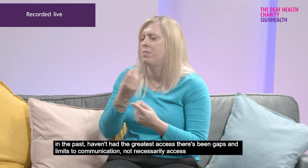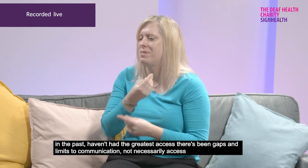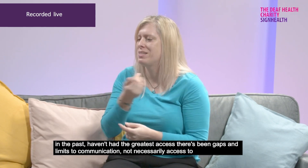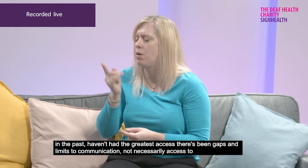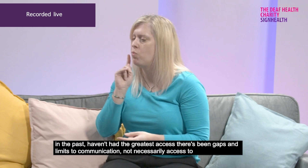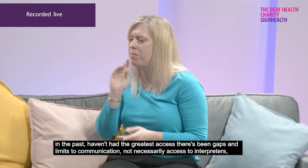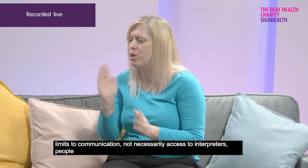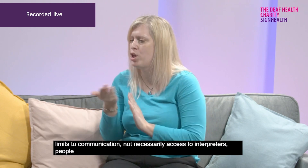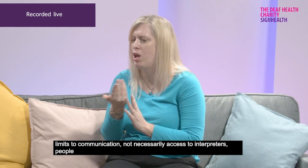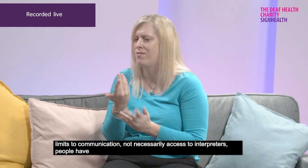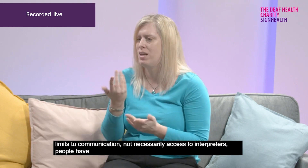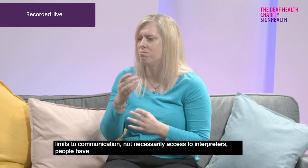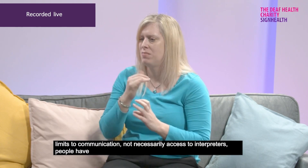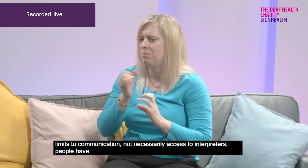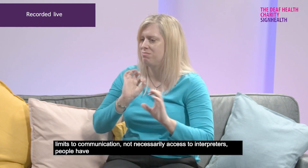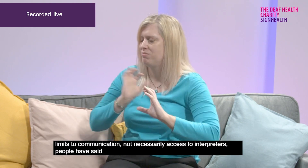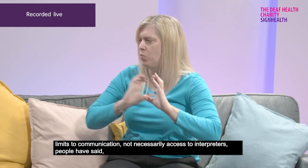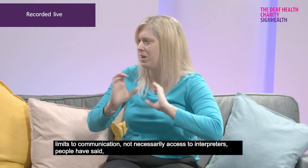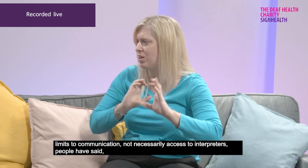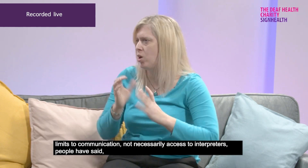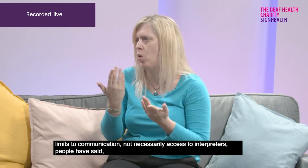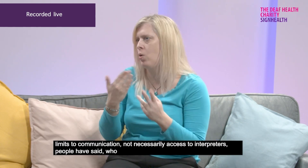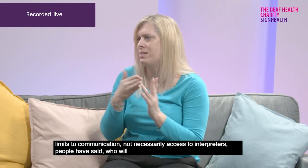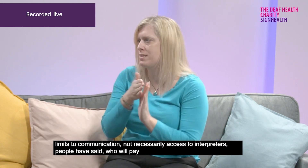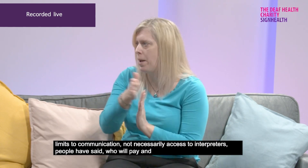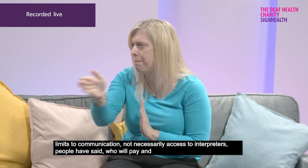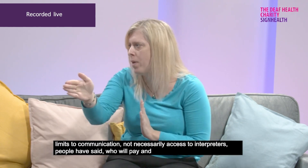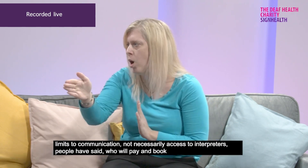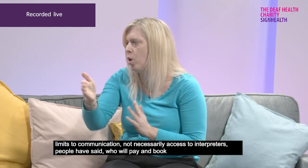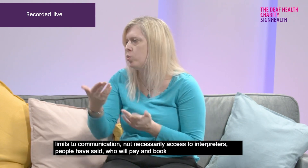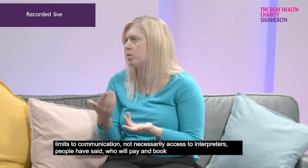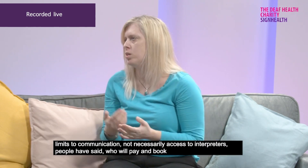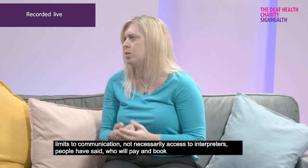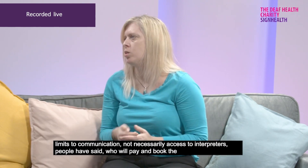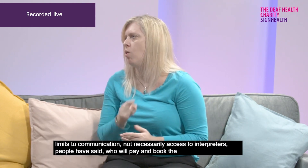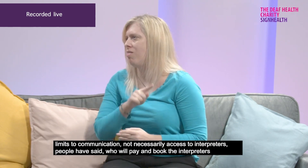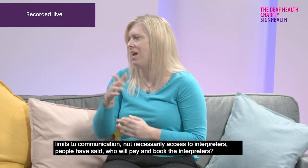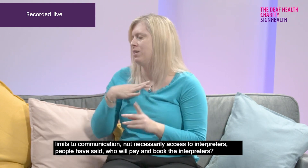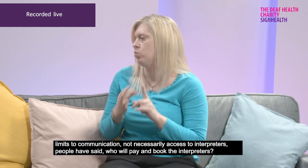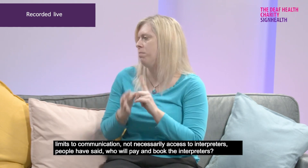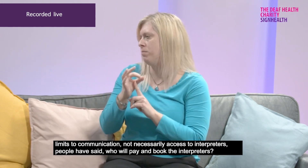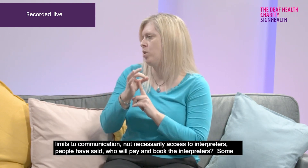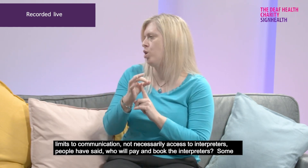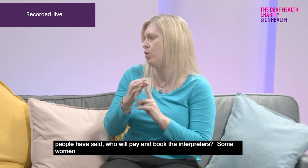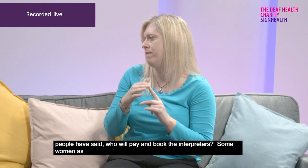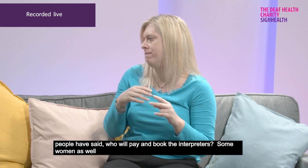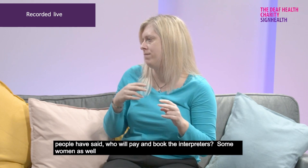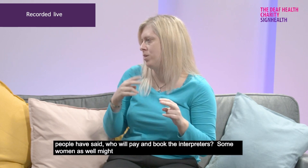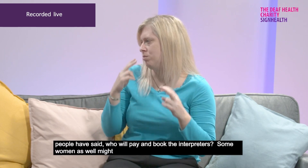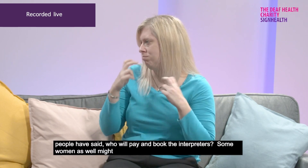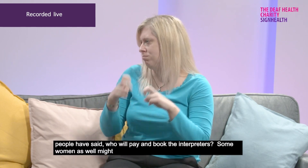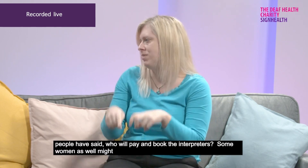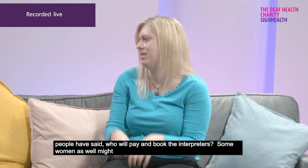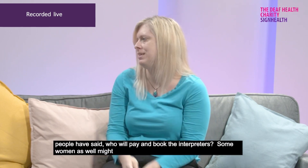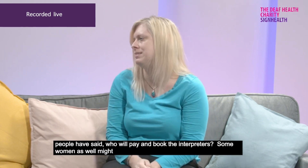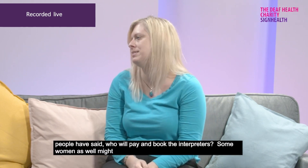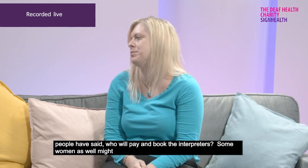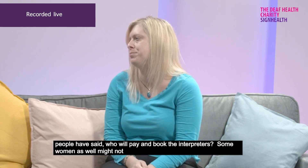to interpreters. People have said, who will book the interpreters? Who pays for the interpreters? Some women as well might not